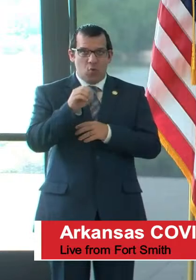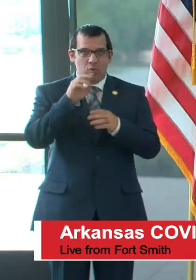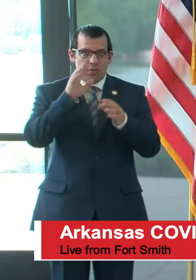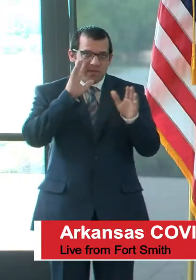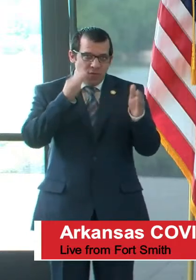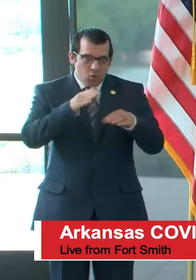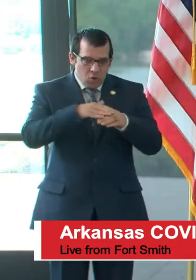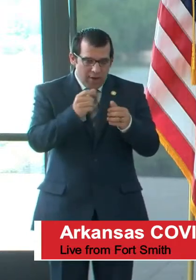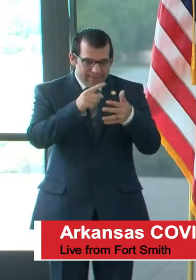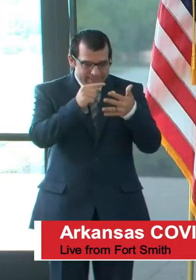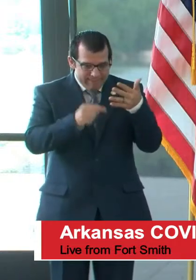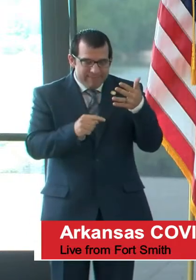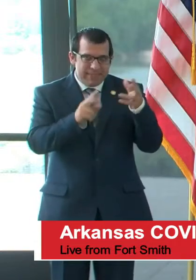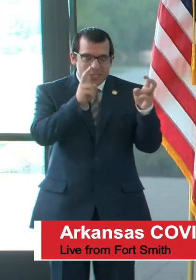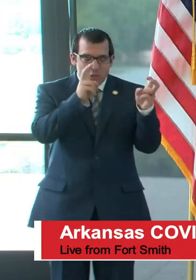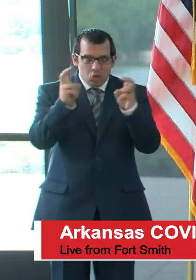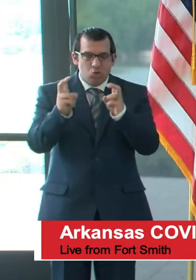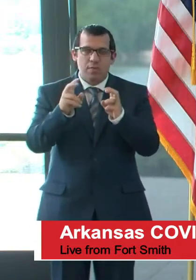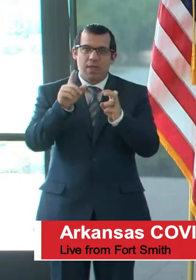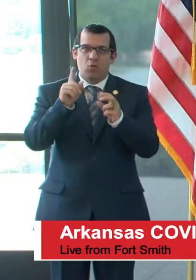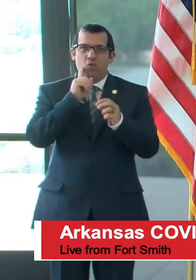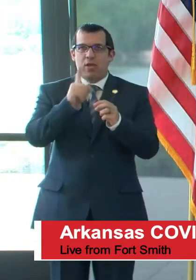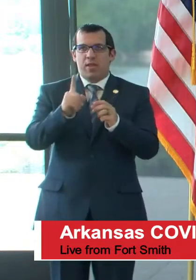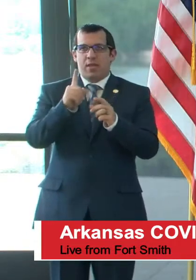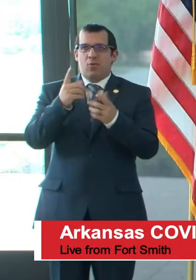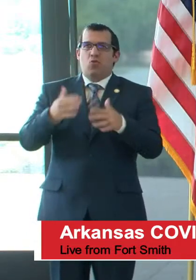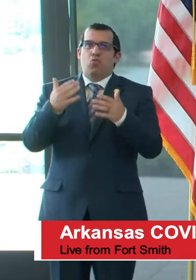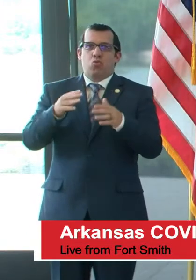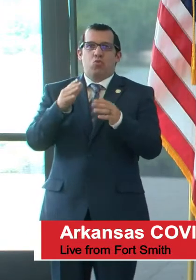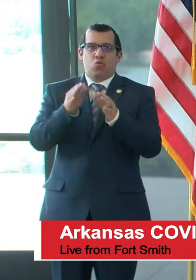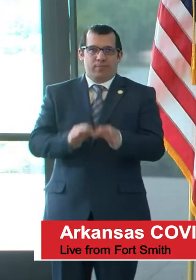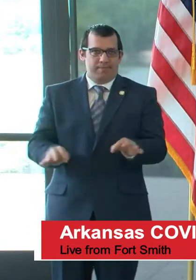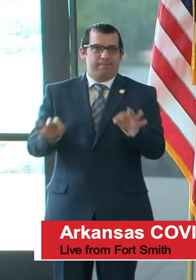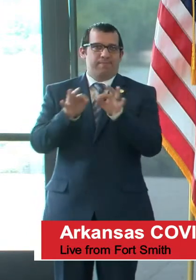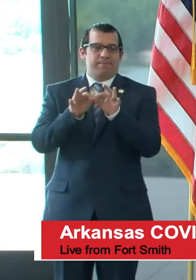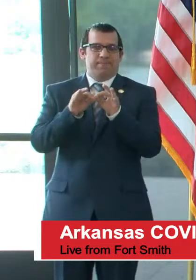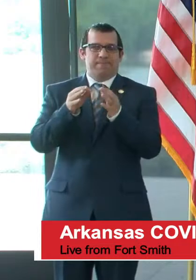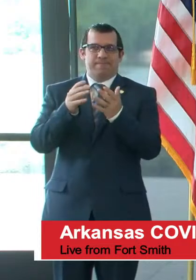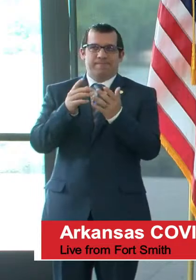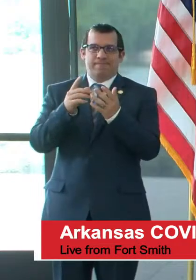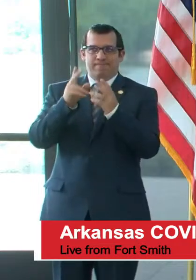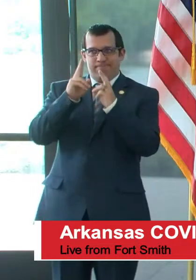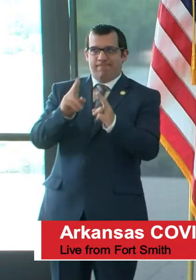was historic and meaningful that their first meeting was in this